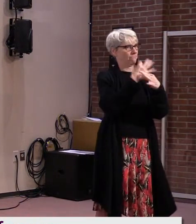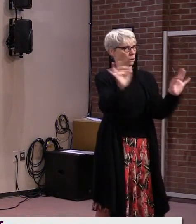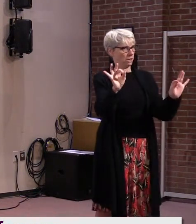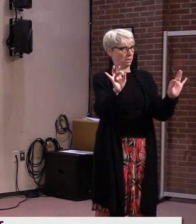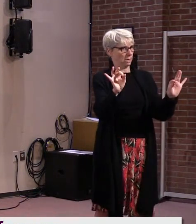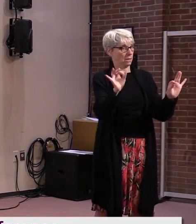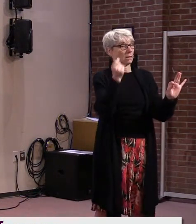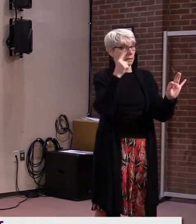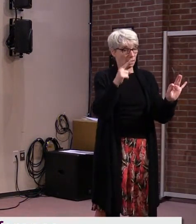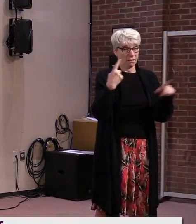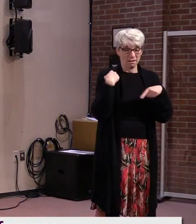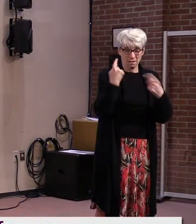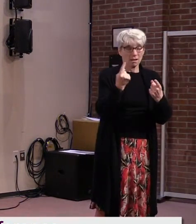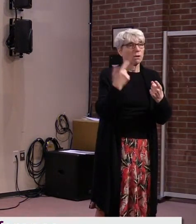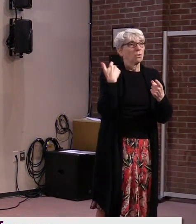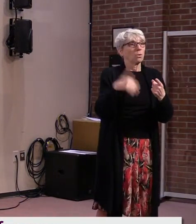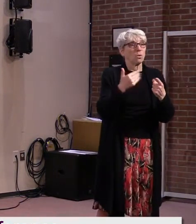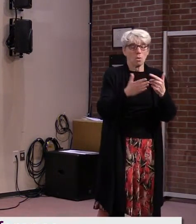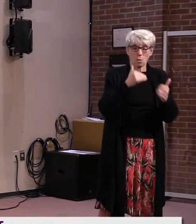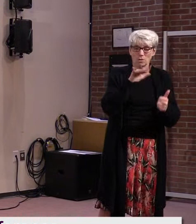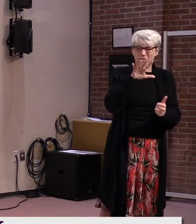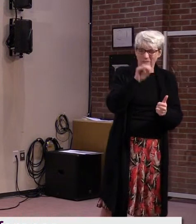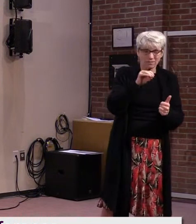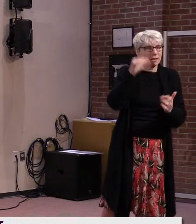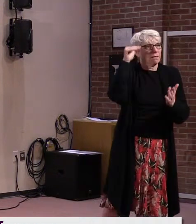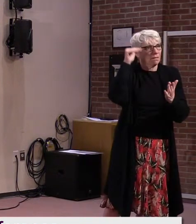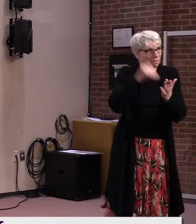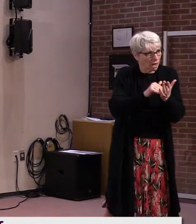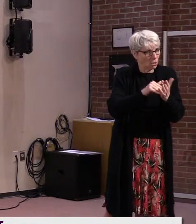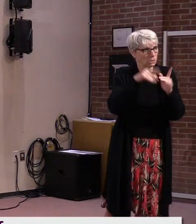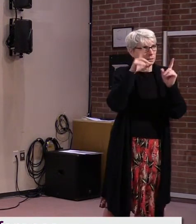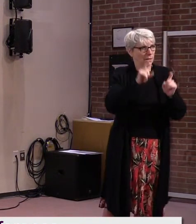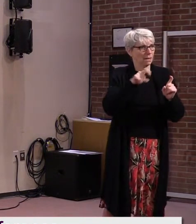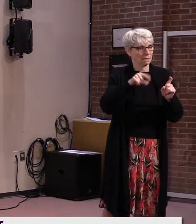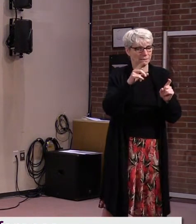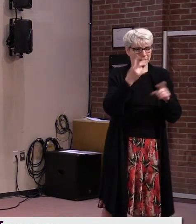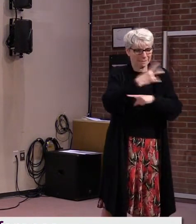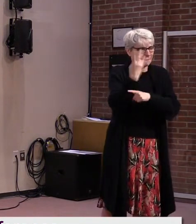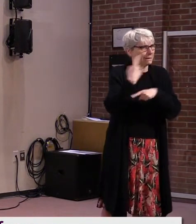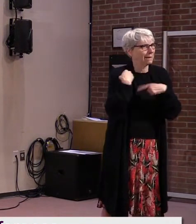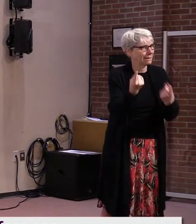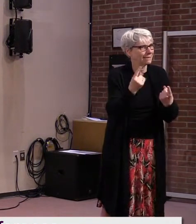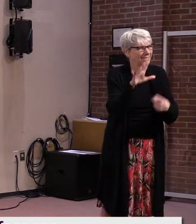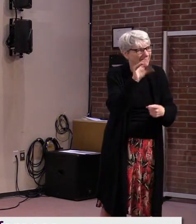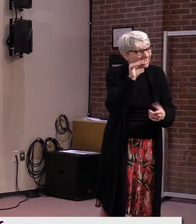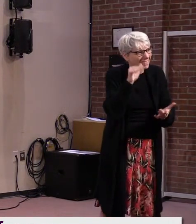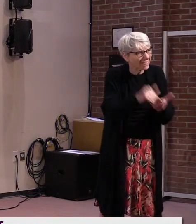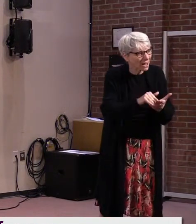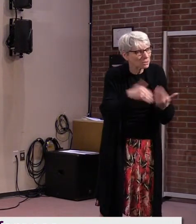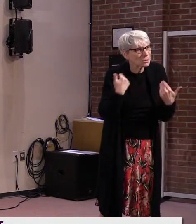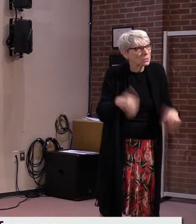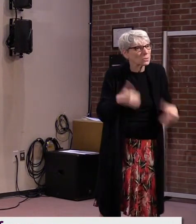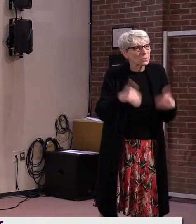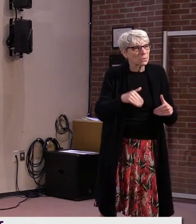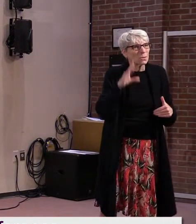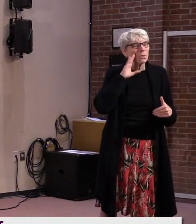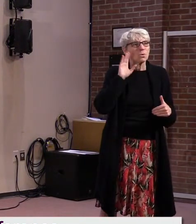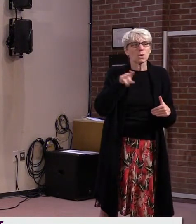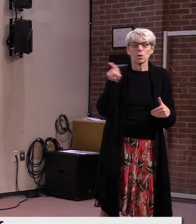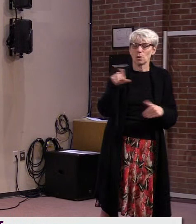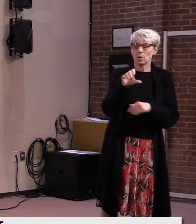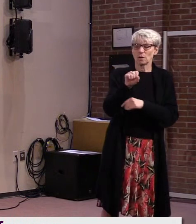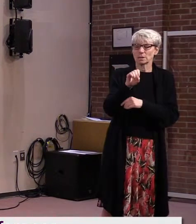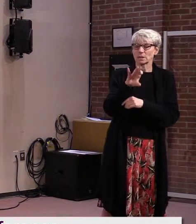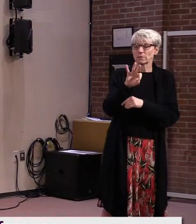nearly 50,000 tests have been performed in Vermont. As you know from Secretary French, all of